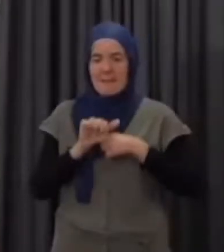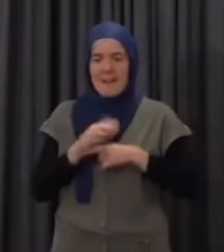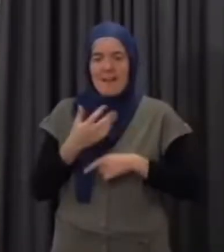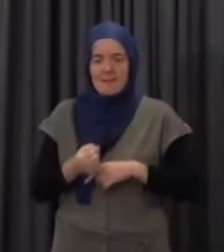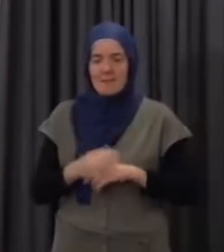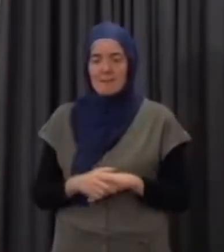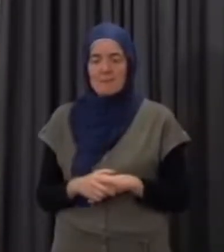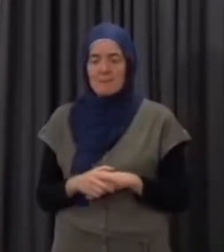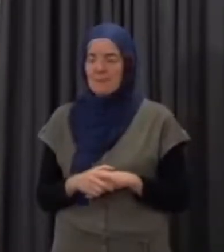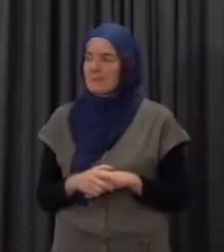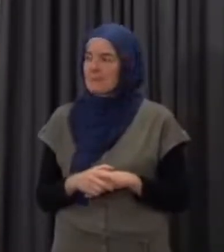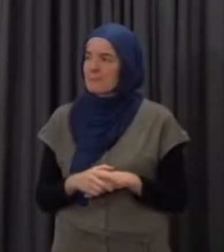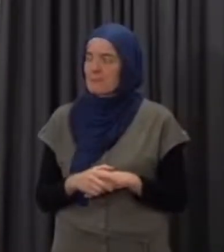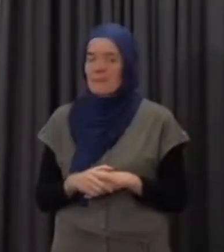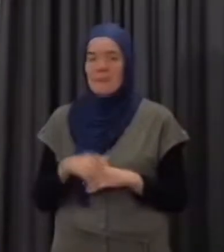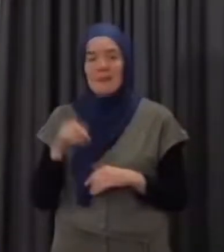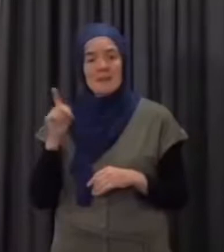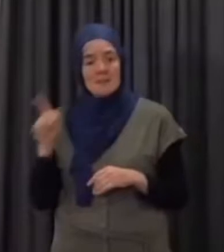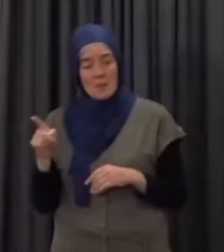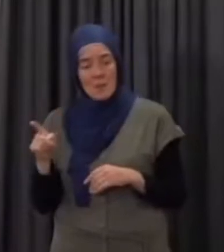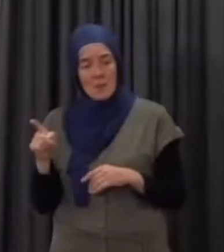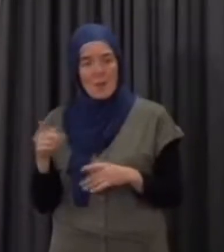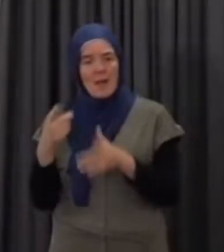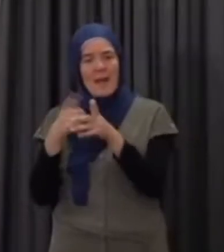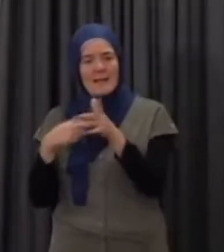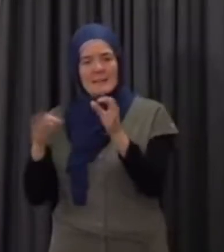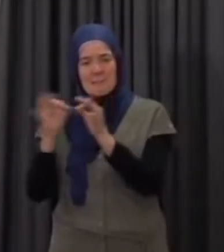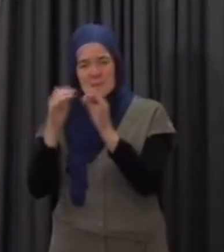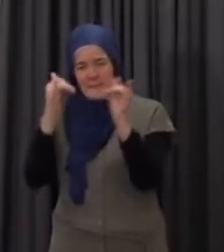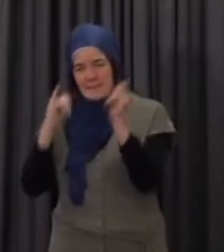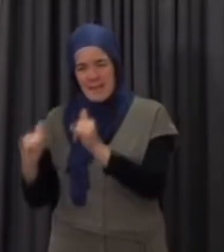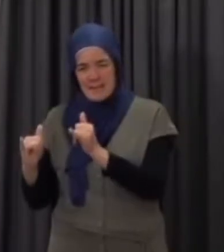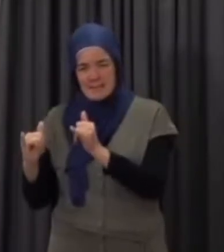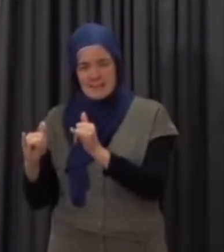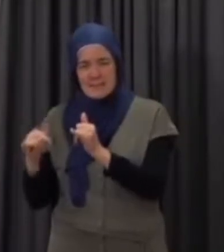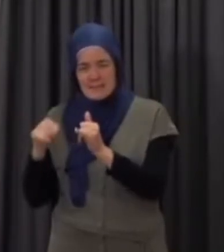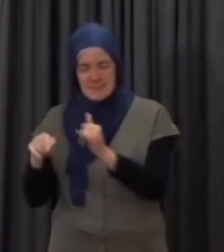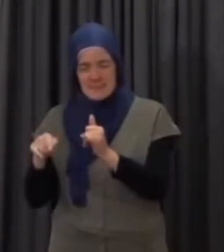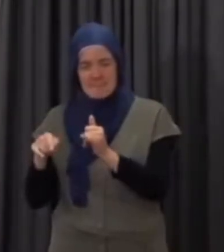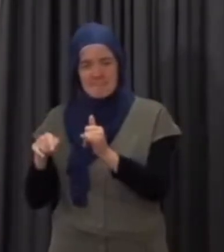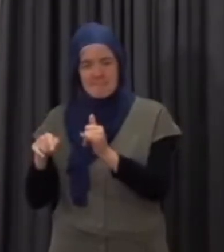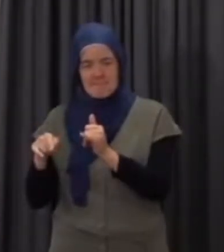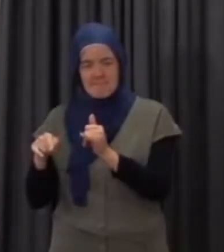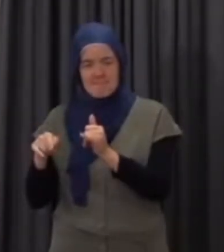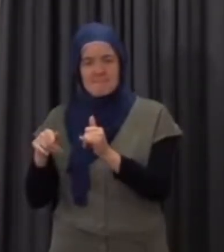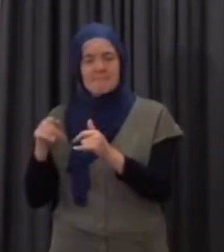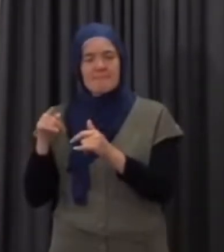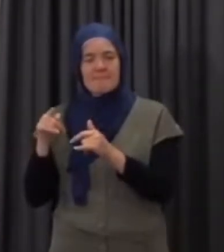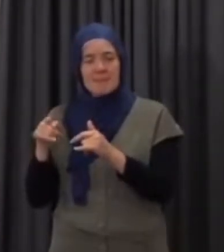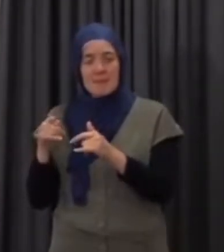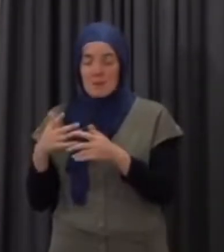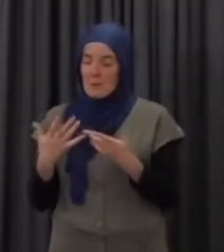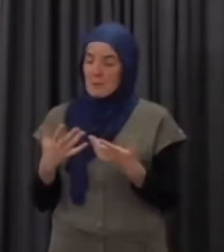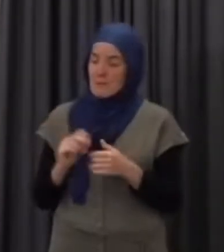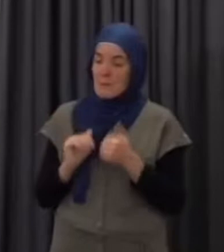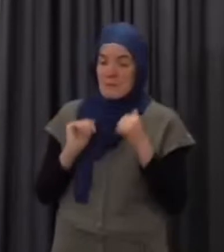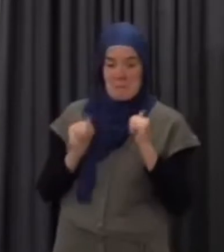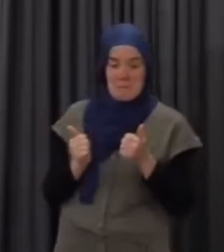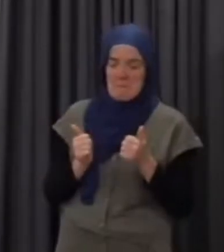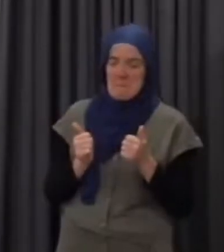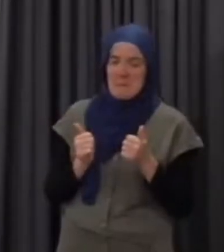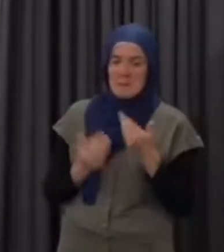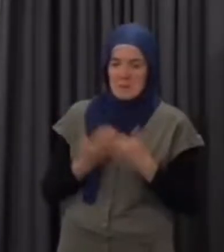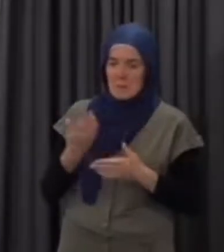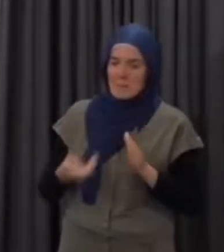of an antibody test would represent a very positive development in our approach to a testing regime. It would be